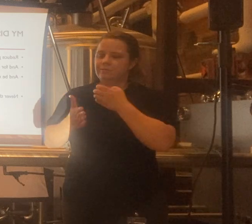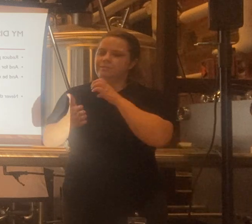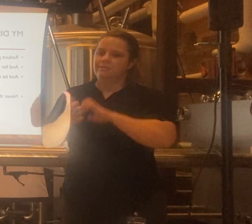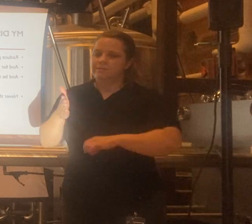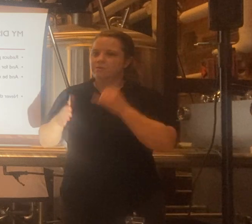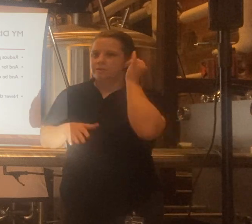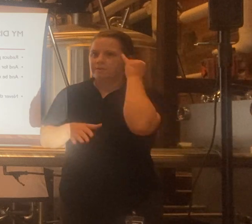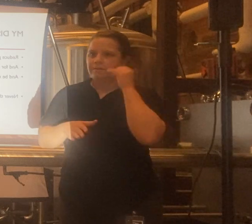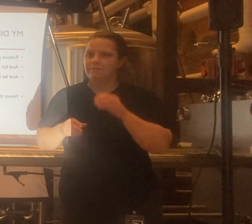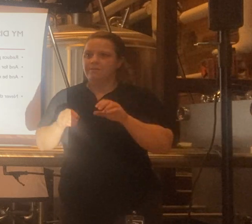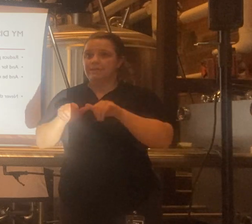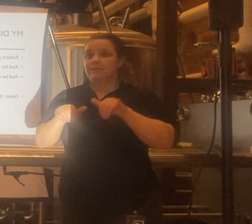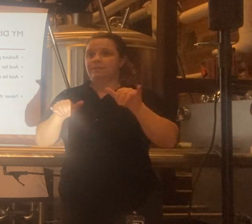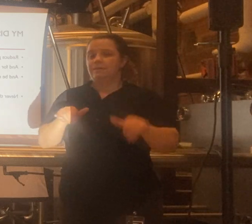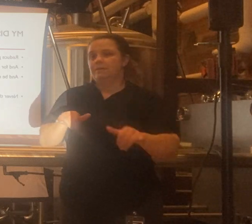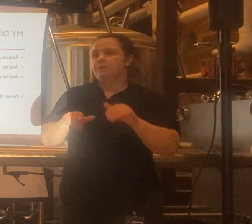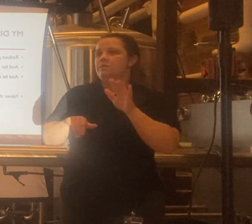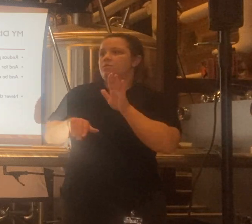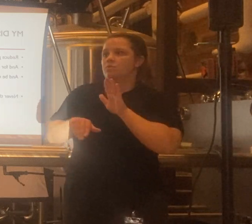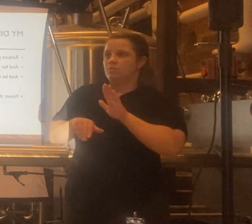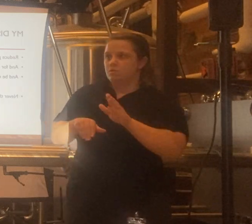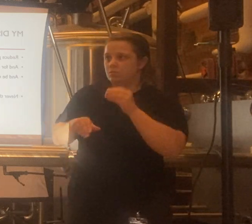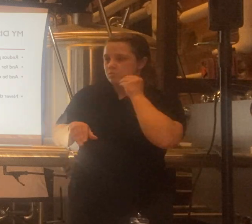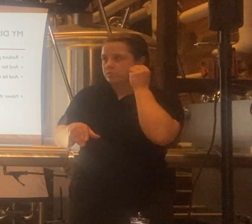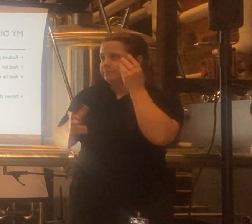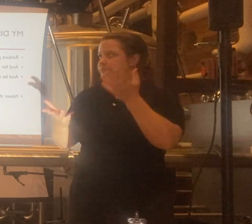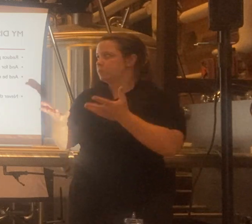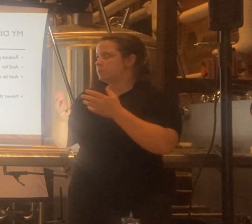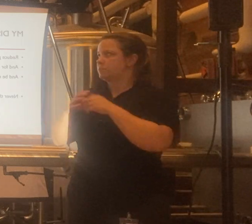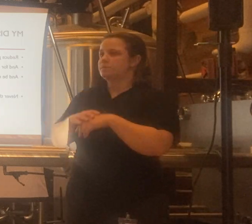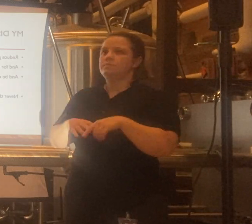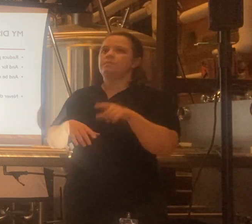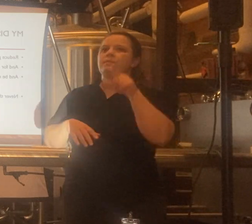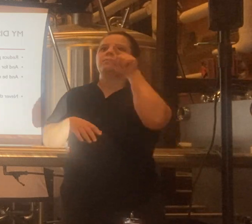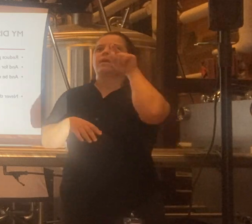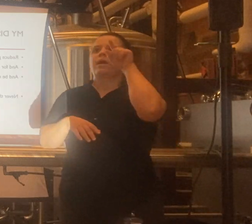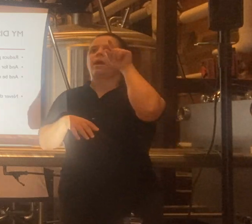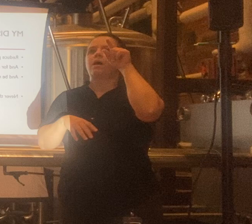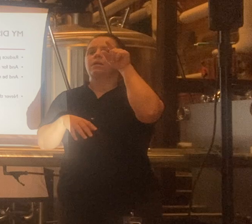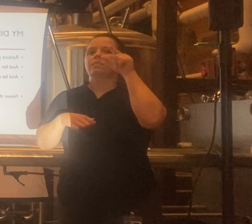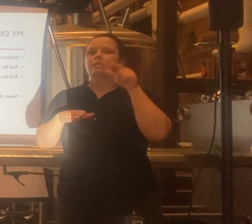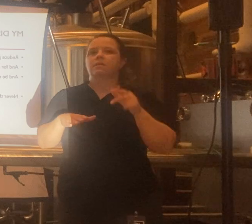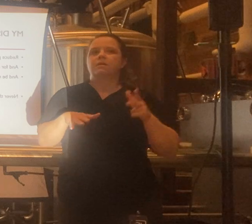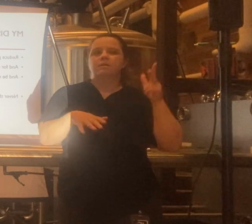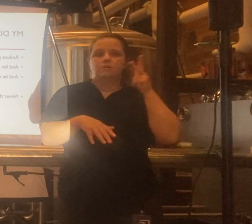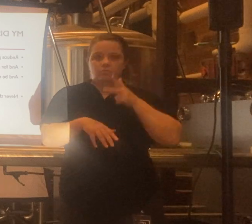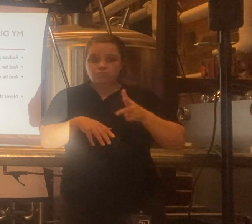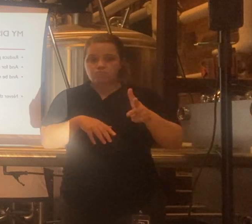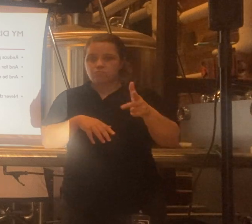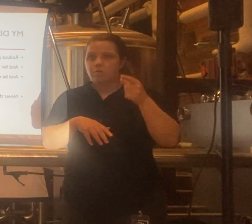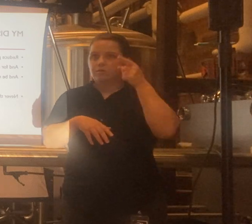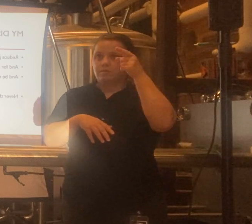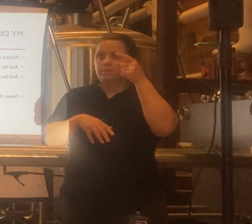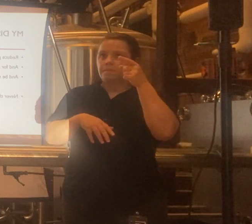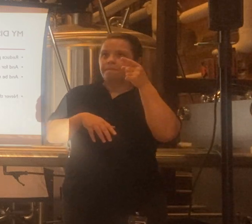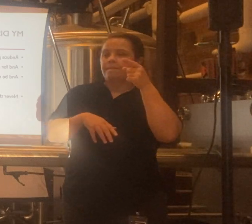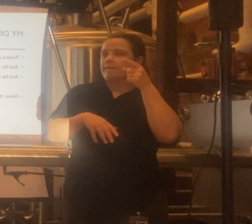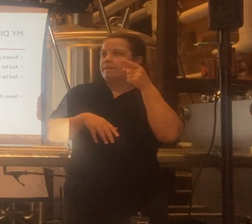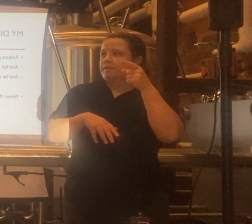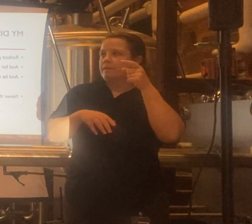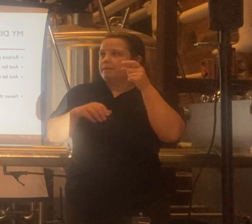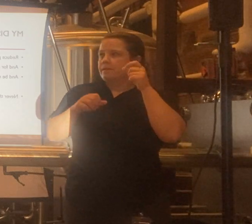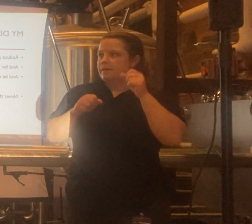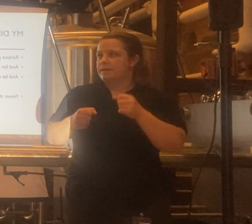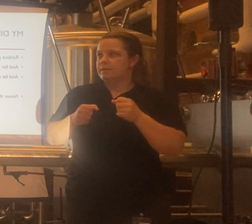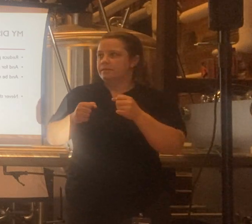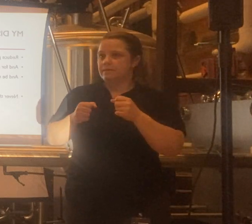the, there's actually a refrigerator freezer in that trailer running on the solar generator. And we can go to a hotel. I can leave all the